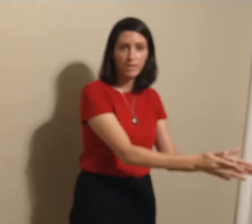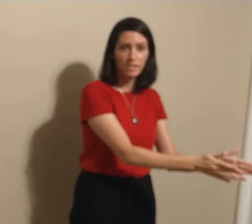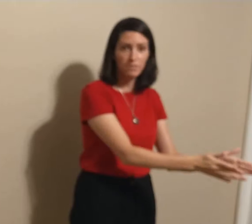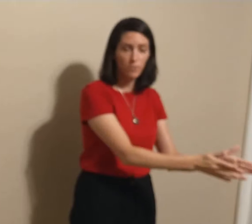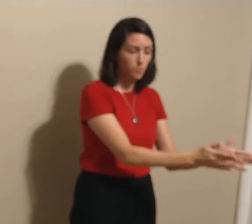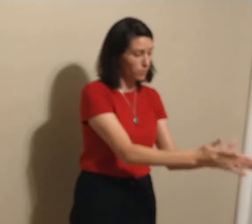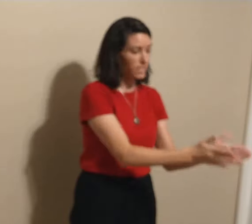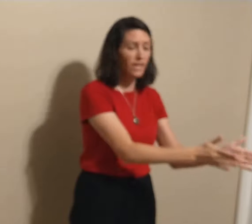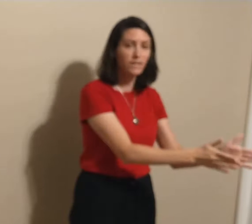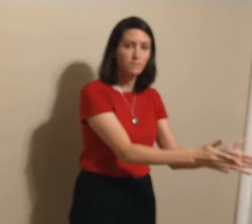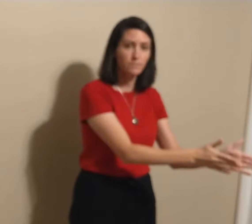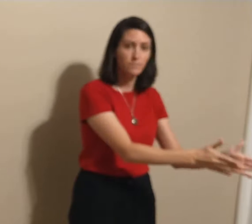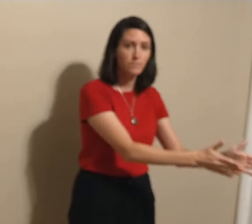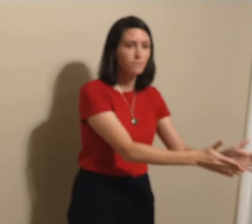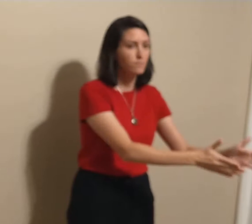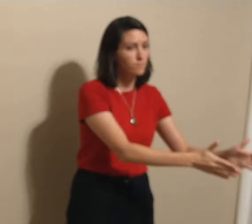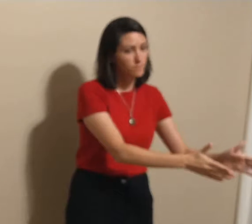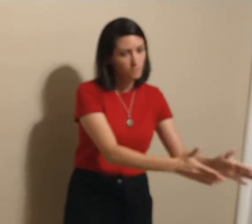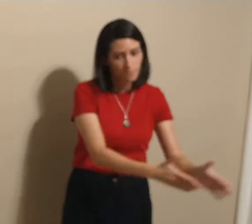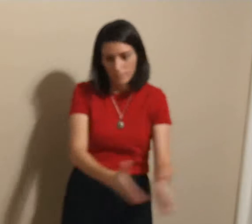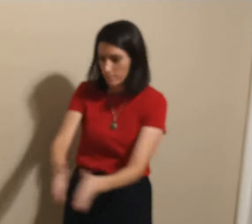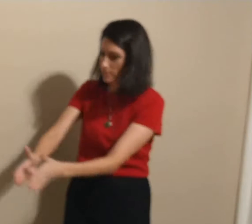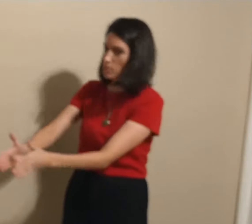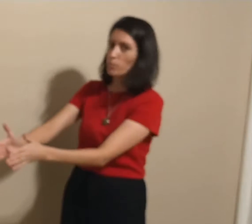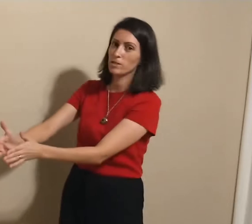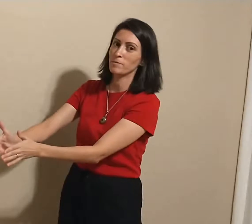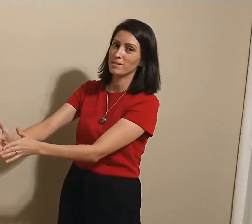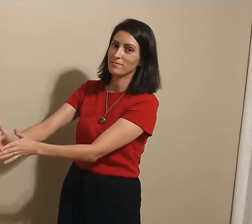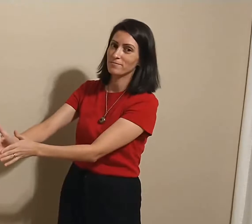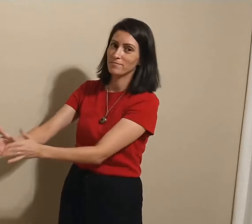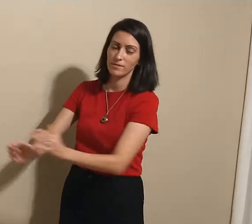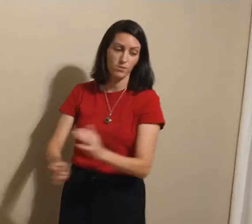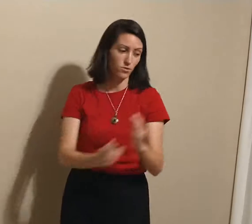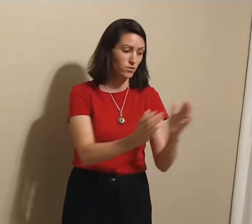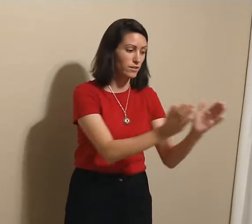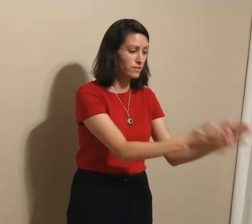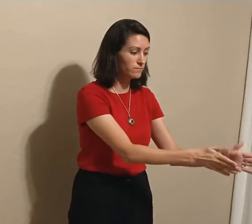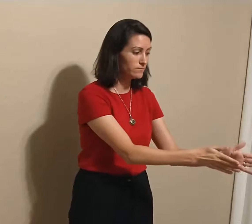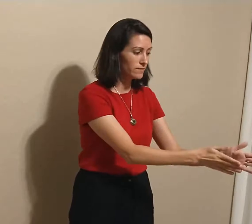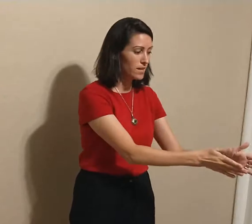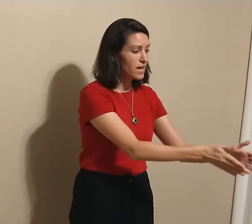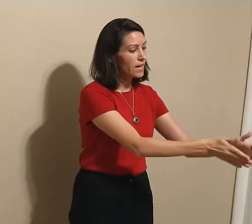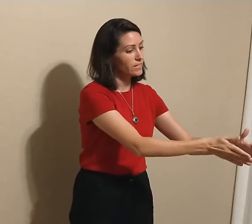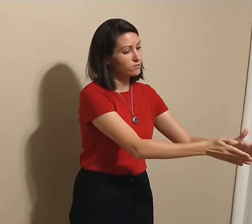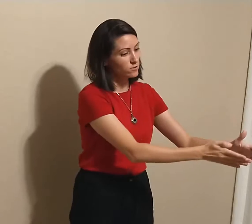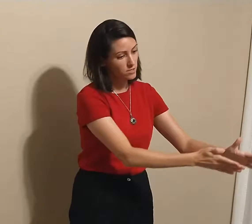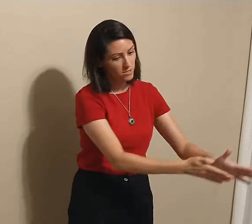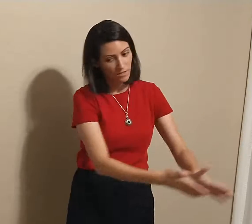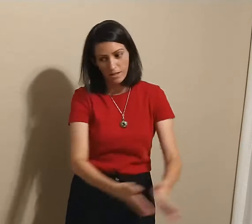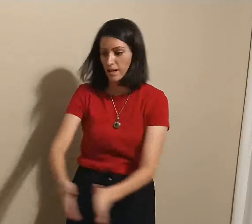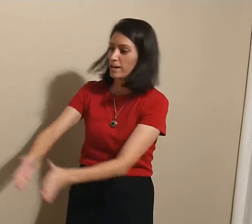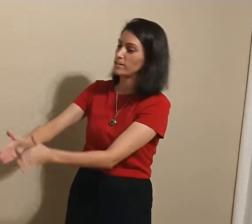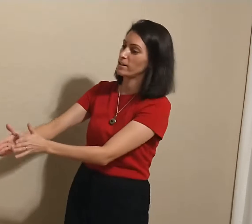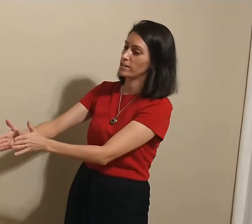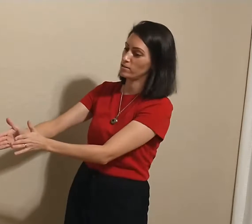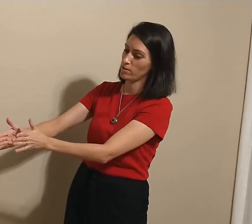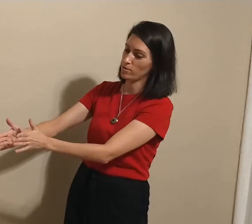get from point A to point B. So you start here, and you just slide your hands on